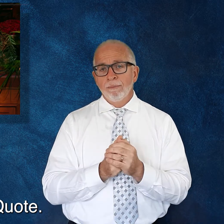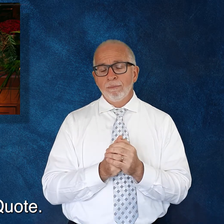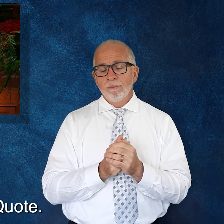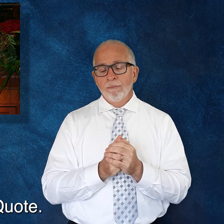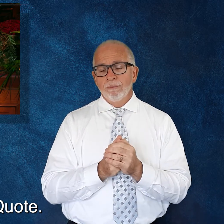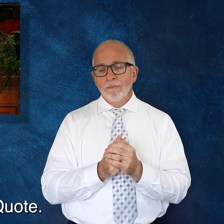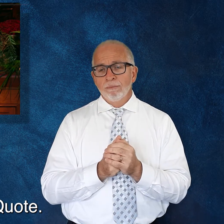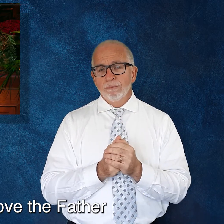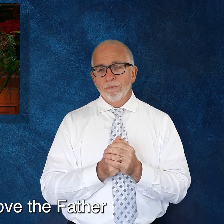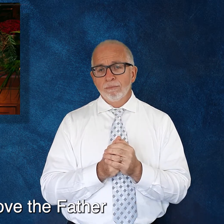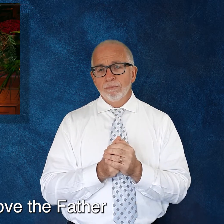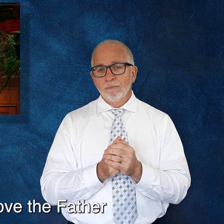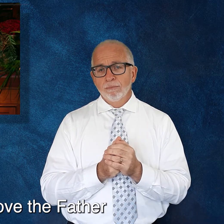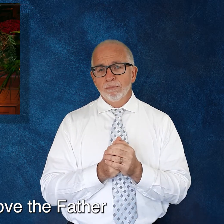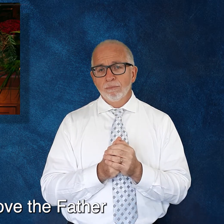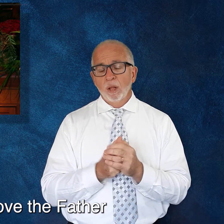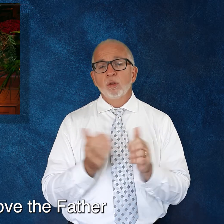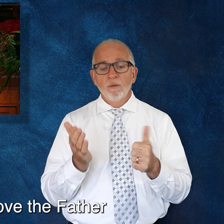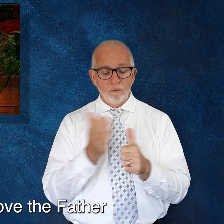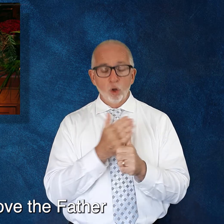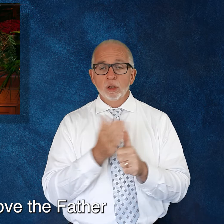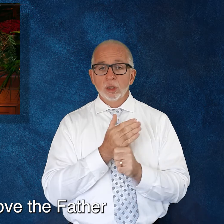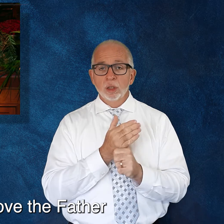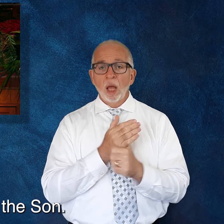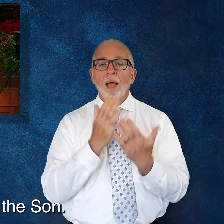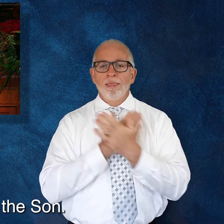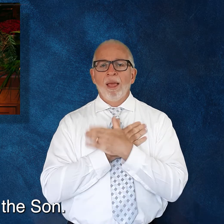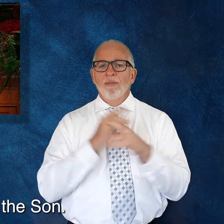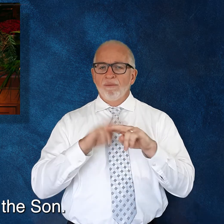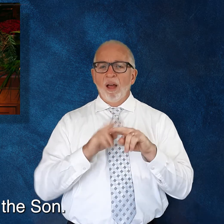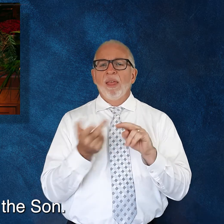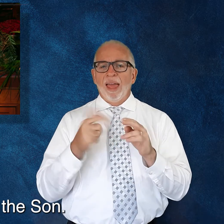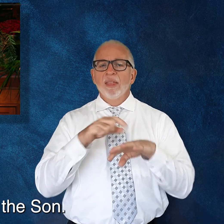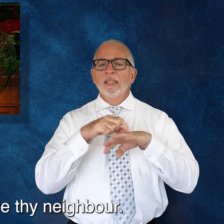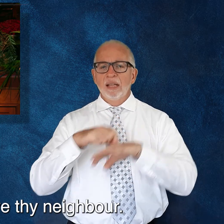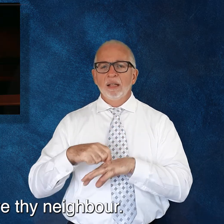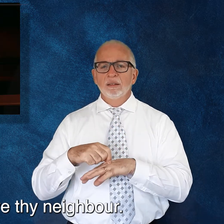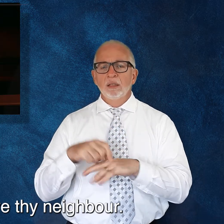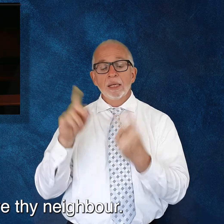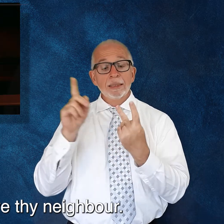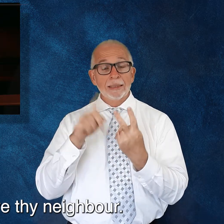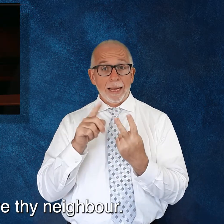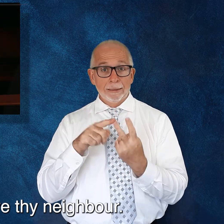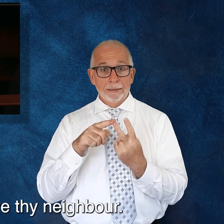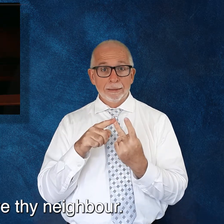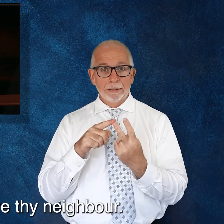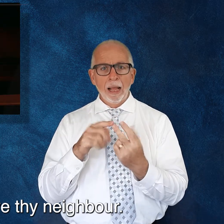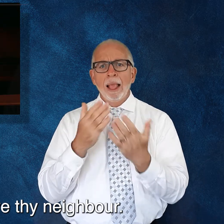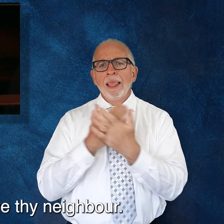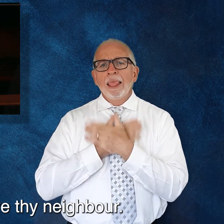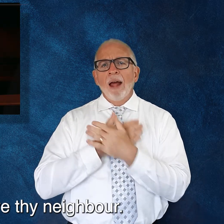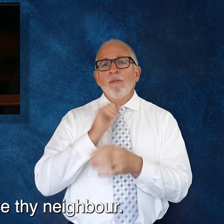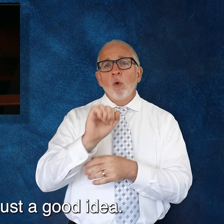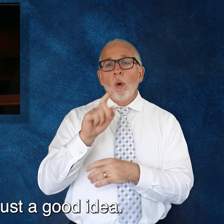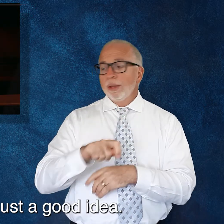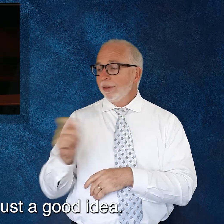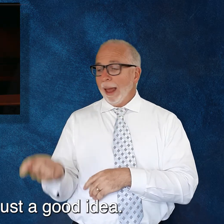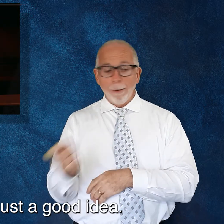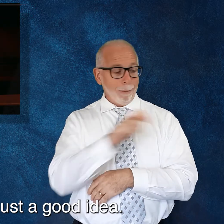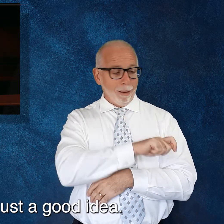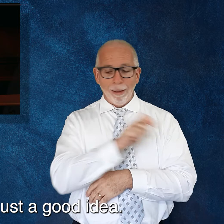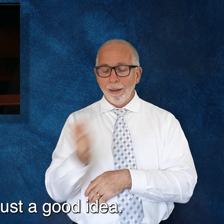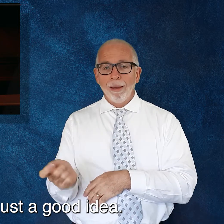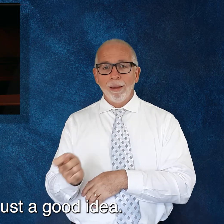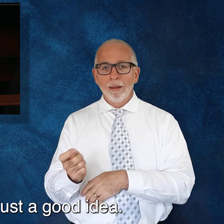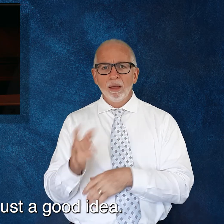quote. So first, love the Father and the Son. Second, love thy neighbor. That is